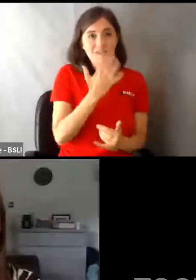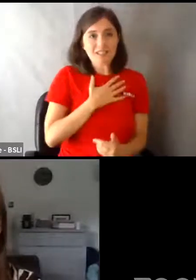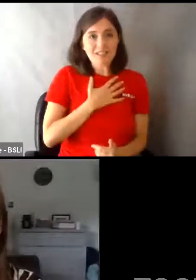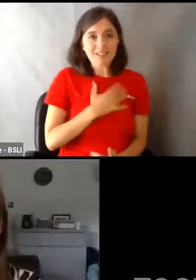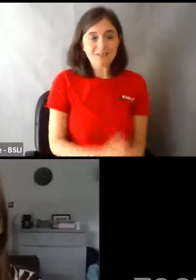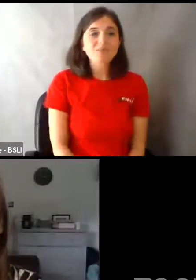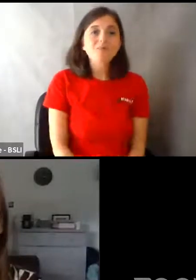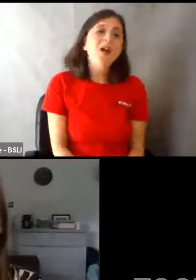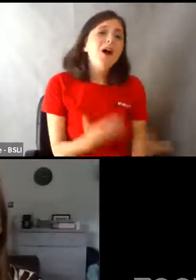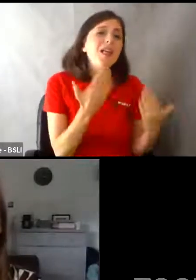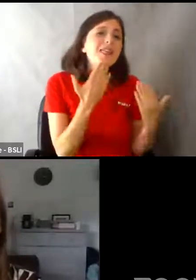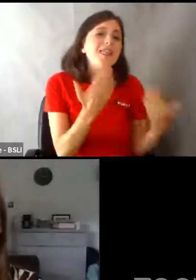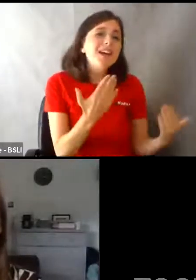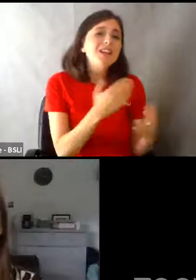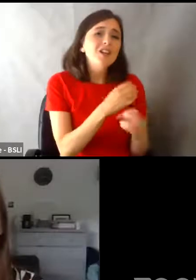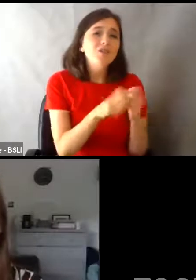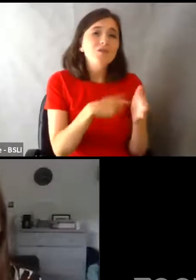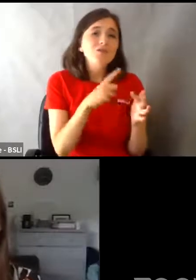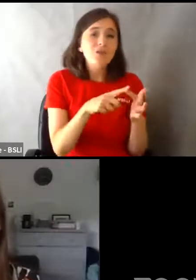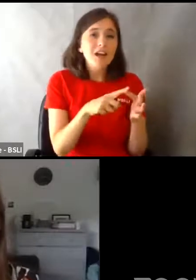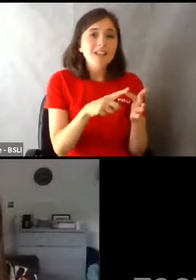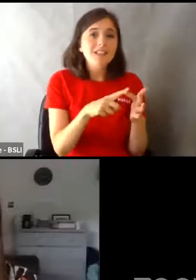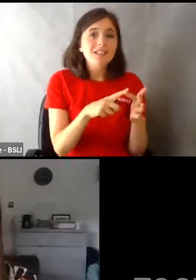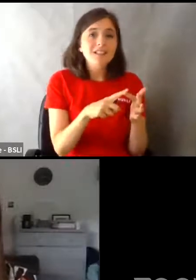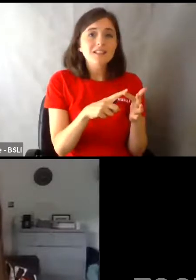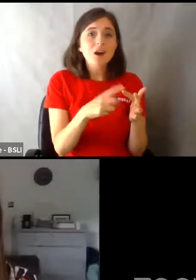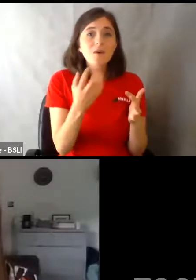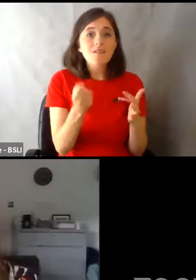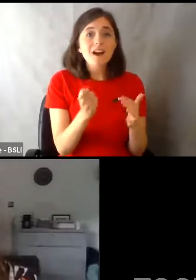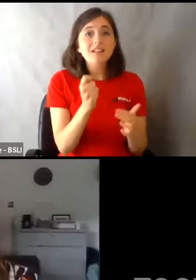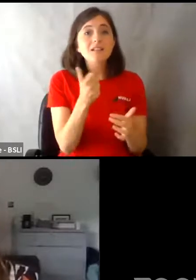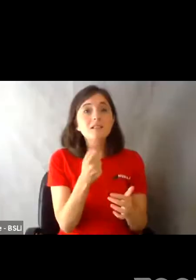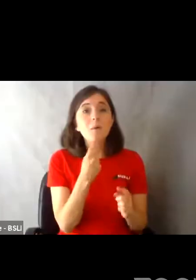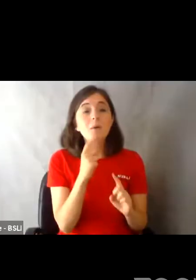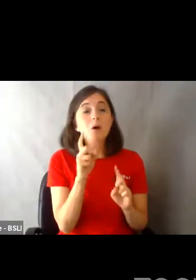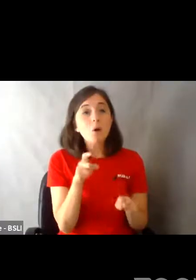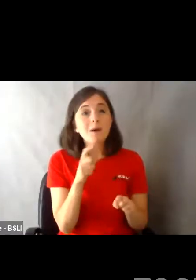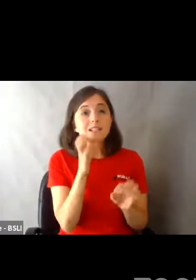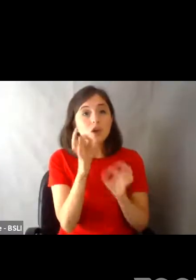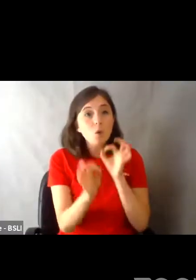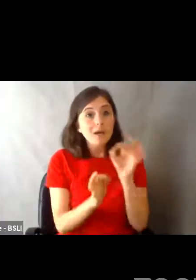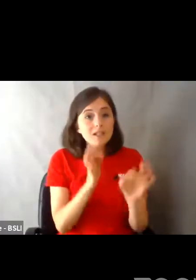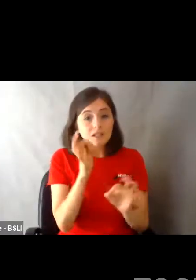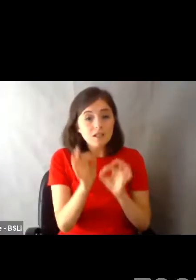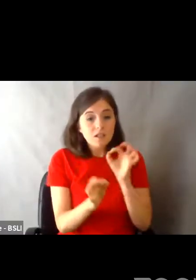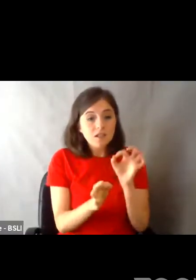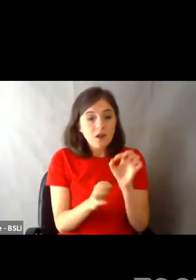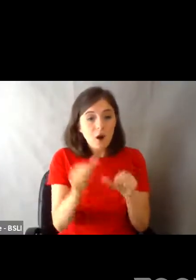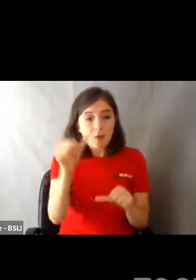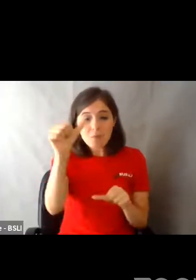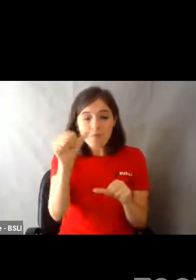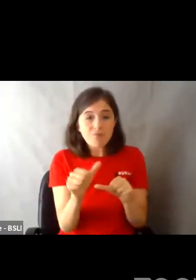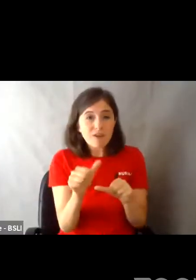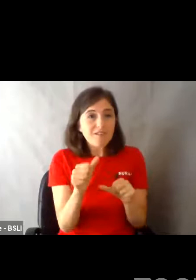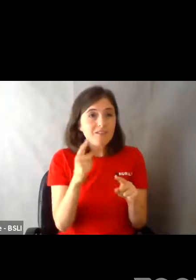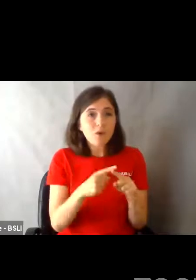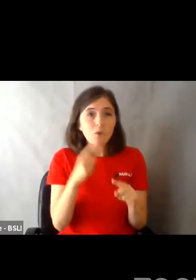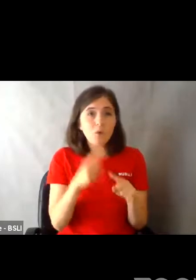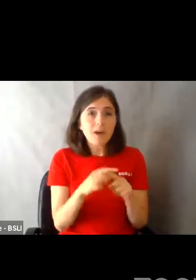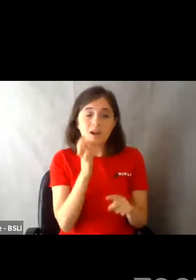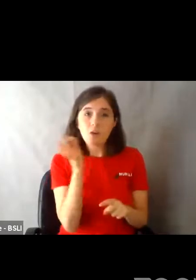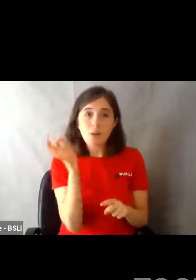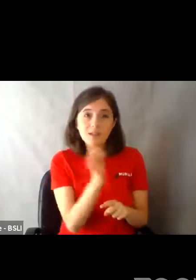Thanks, Grace. If it's all right with everyone, we've had some comments and questions come in. I'm just going to put one very quick question, if